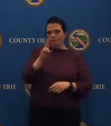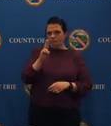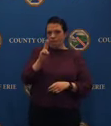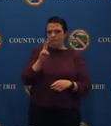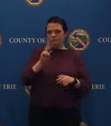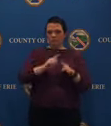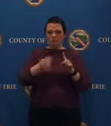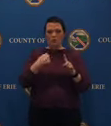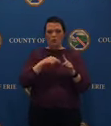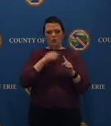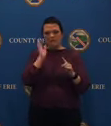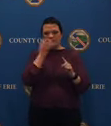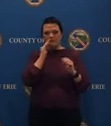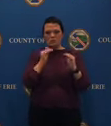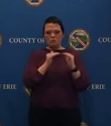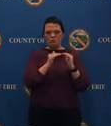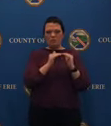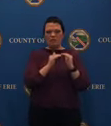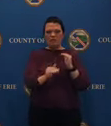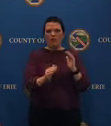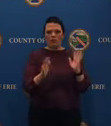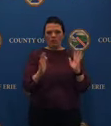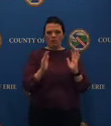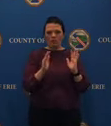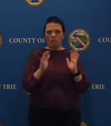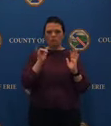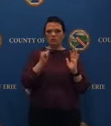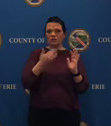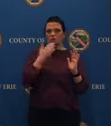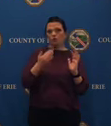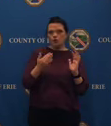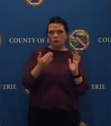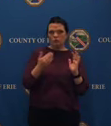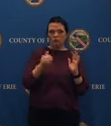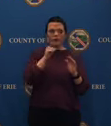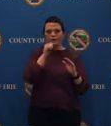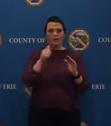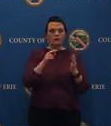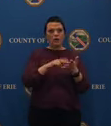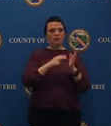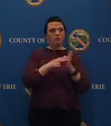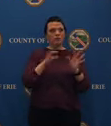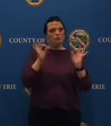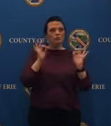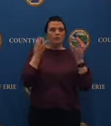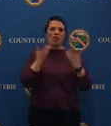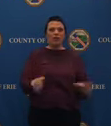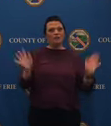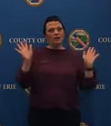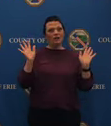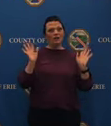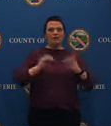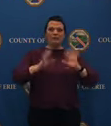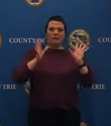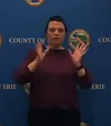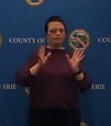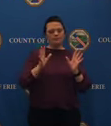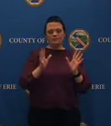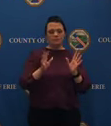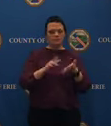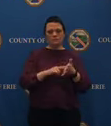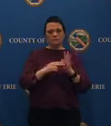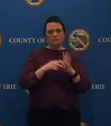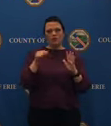we seem to have leveled off over the last few days, which is a good sign. Doesn't mean we're out of the woods, just means that we're doing a little bit better